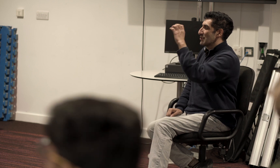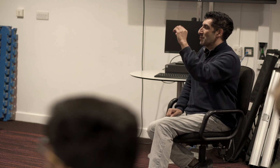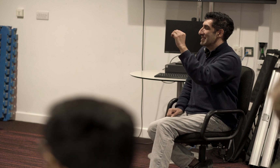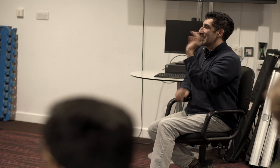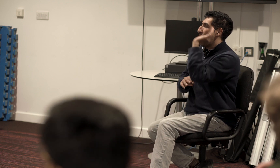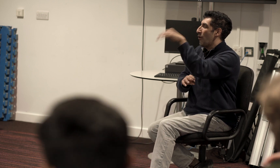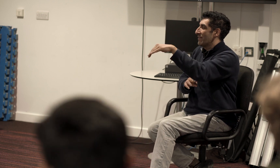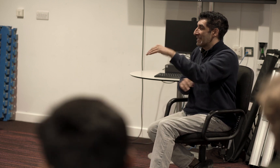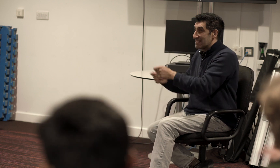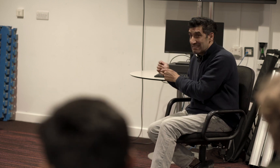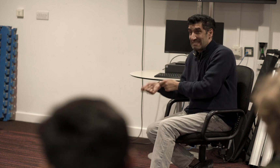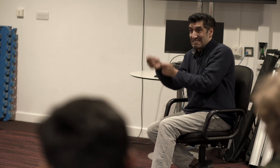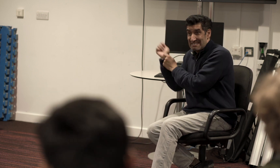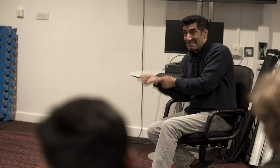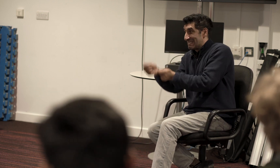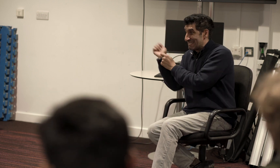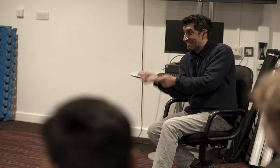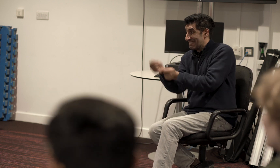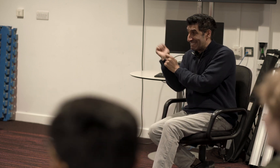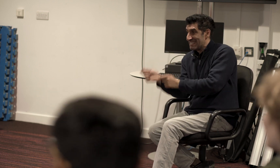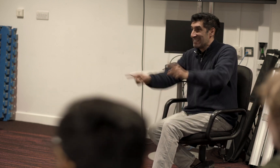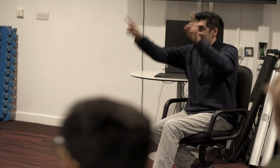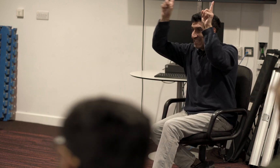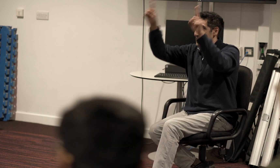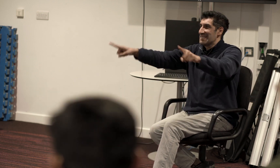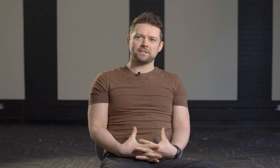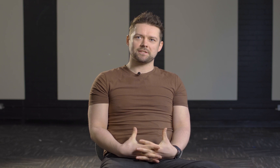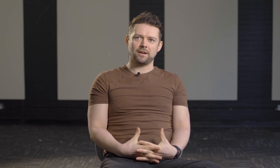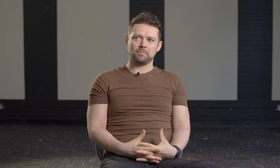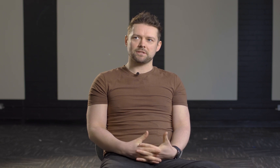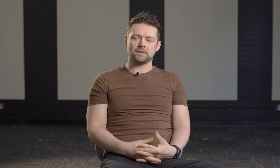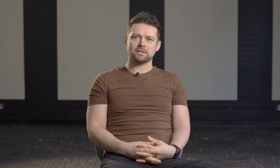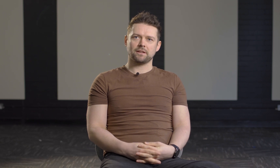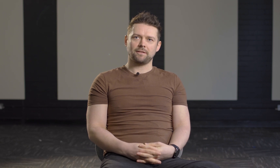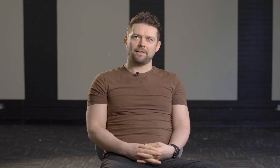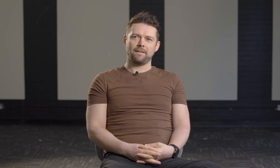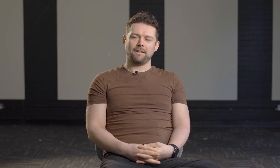The important things for people to realise about us as interpreters